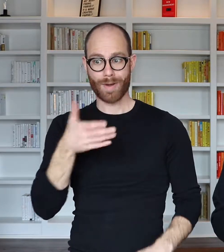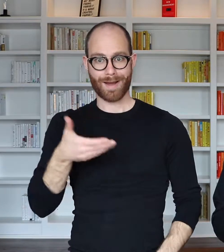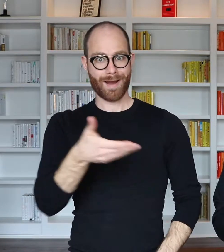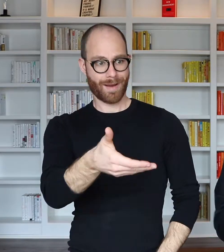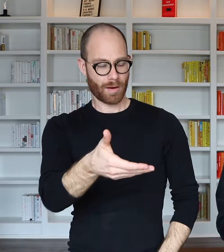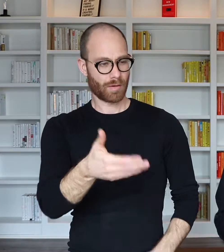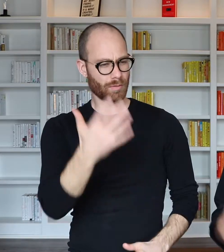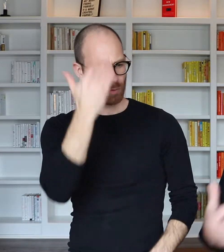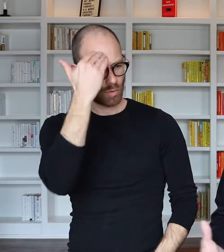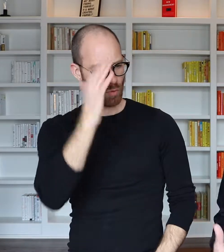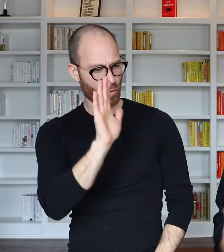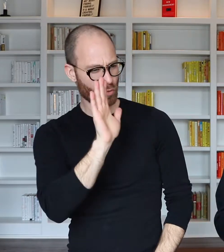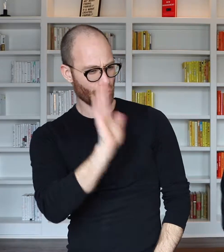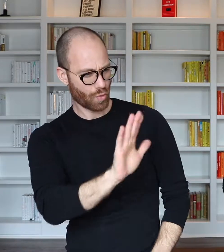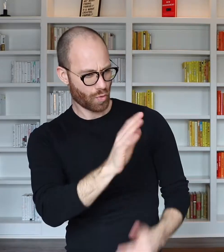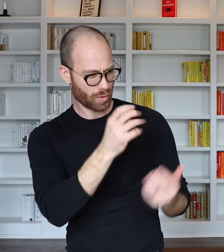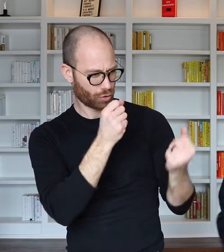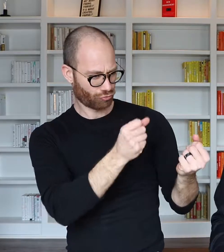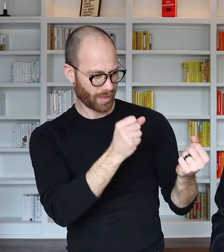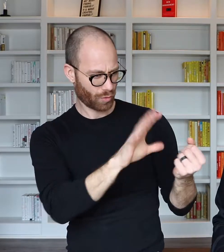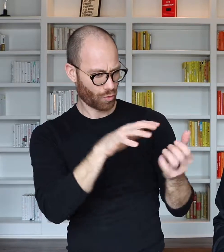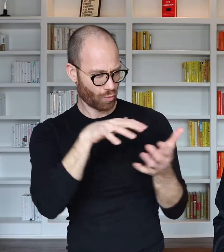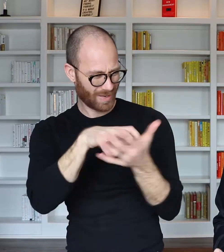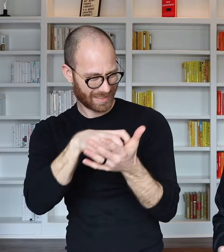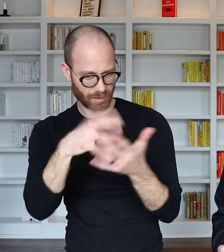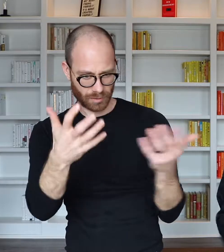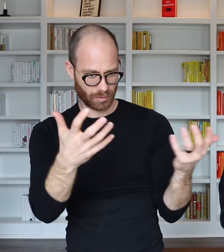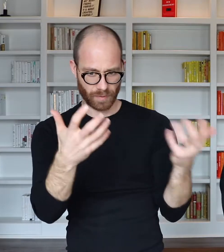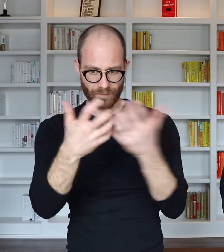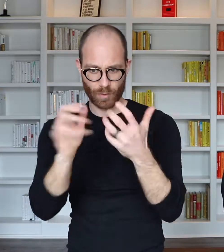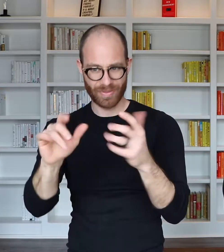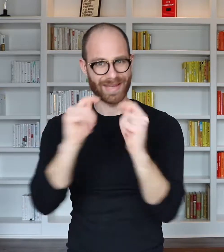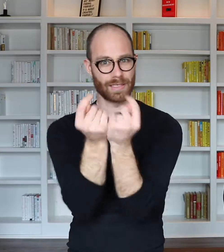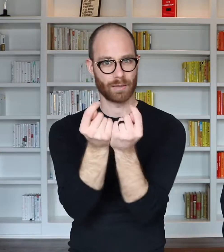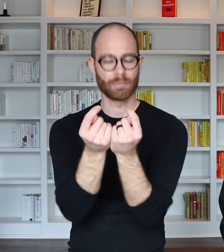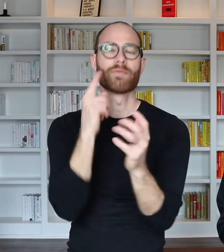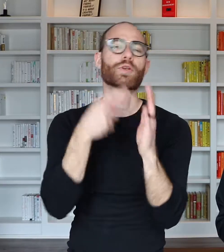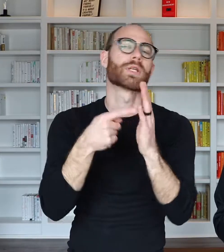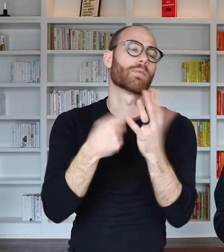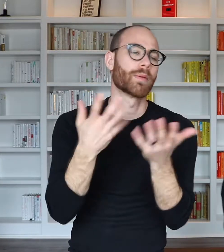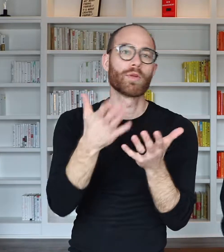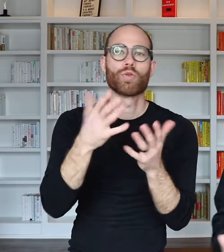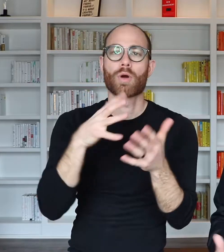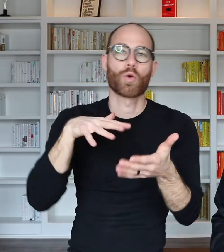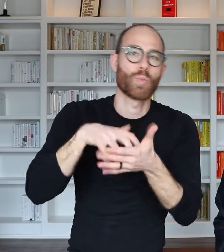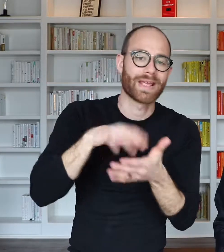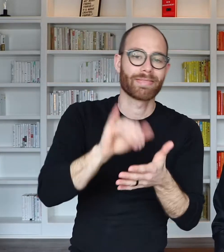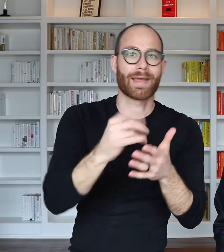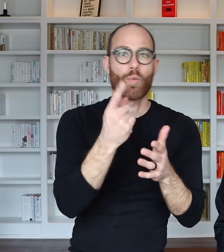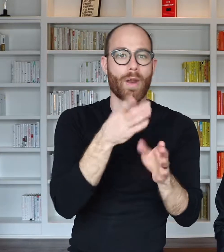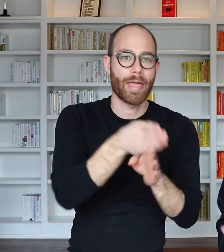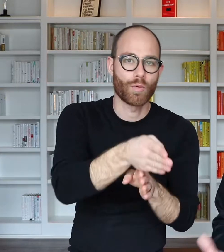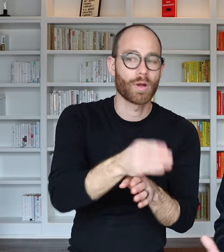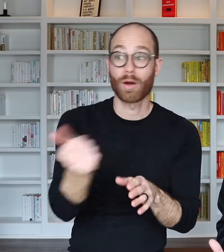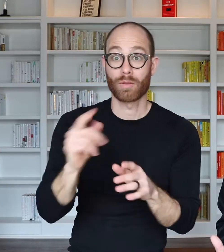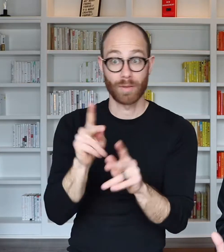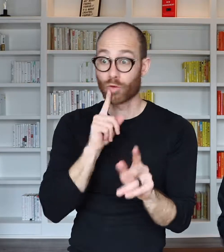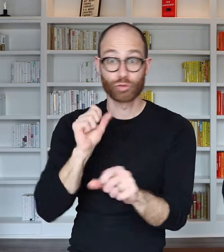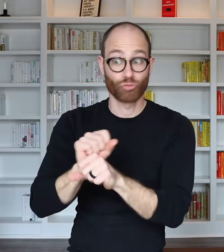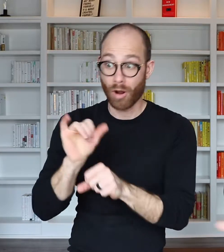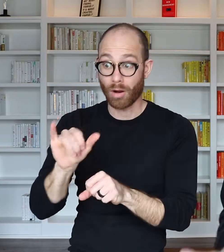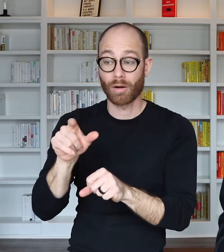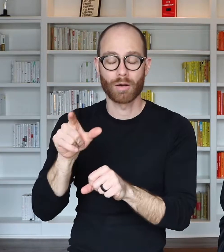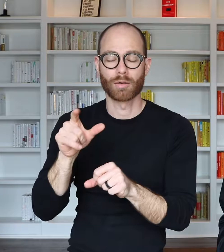candidate how your strengths and weaknesses fit with the rest of the team. So if you're weak in a certain area, but they know they have other people on the team that are strong in that